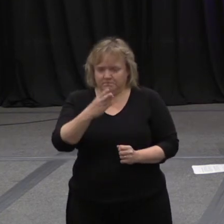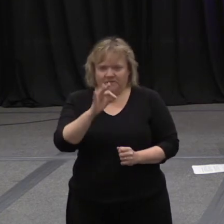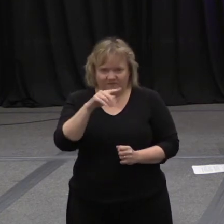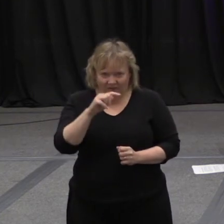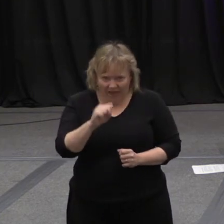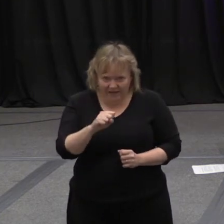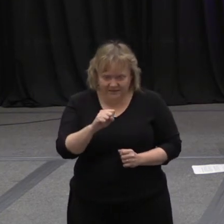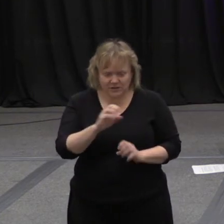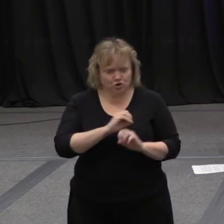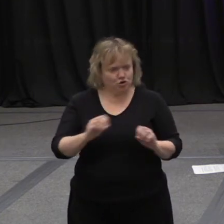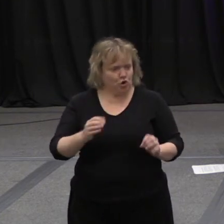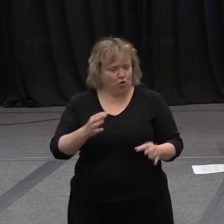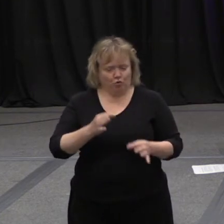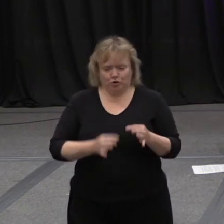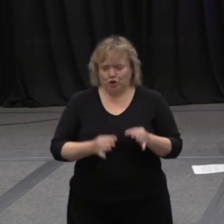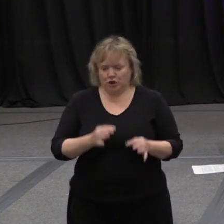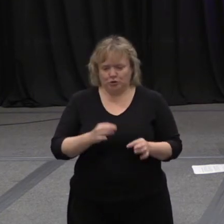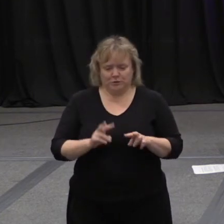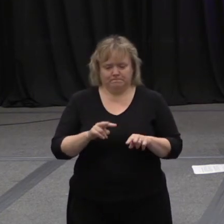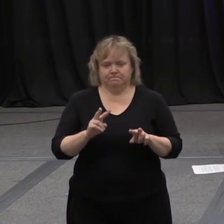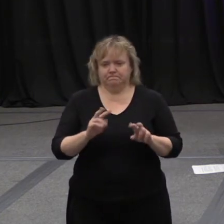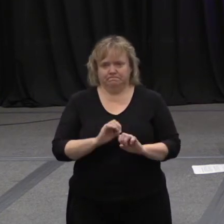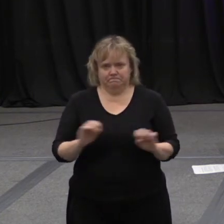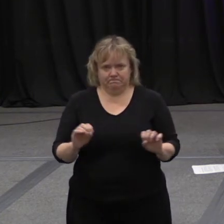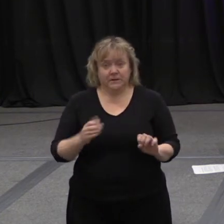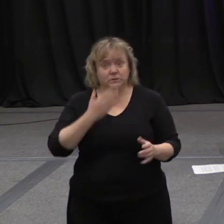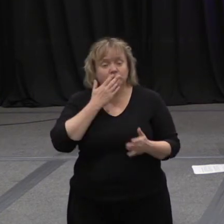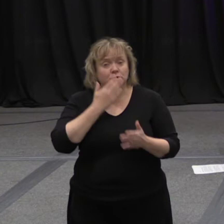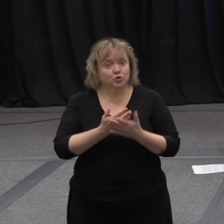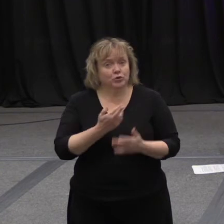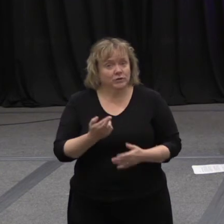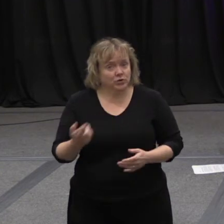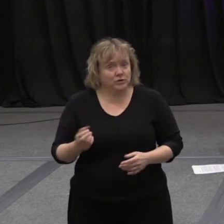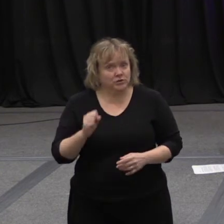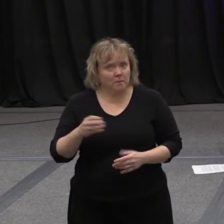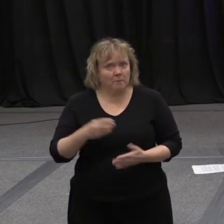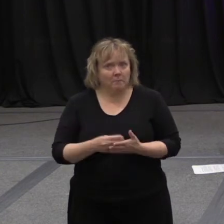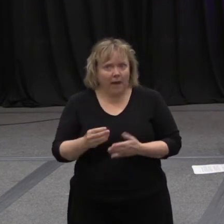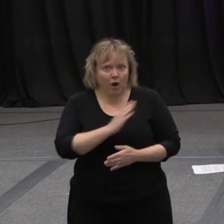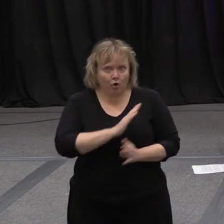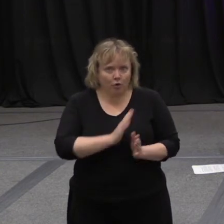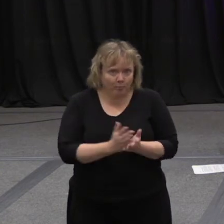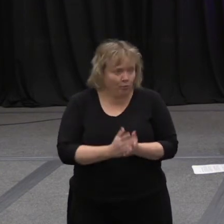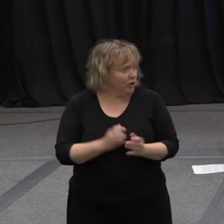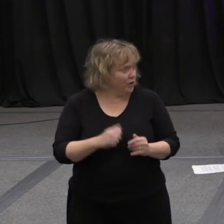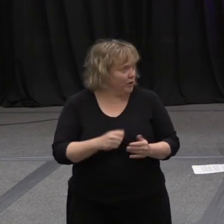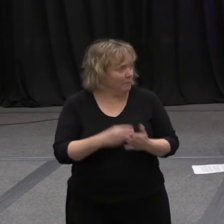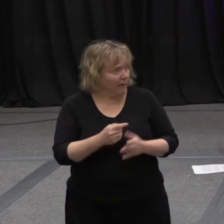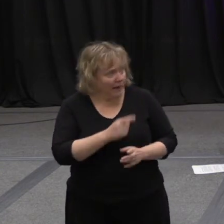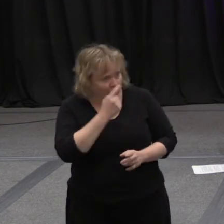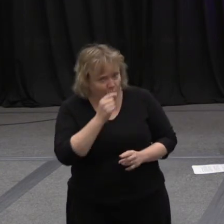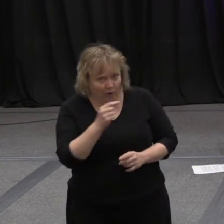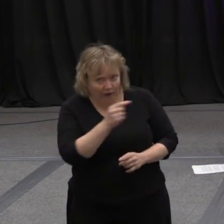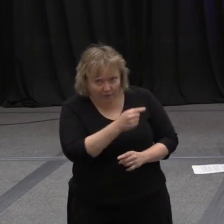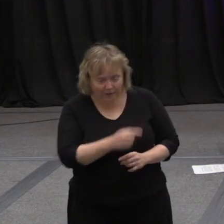And it's a really, really good resource. So yeah, buy her book. It's available at Red Emma's here.